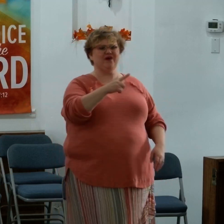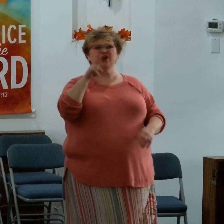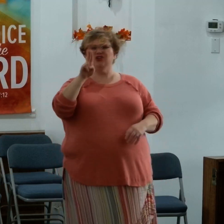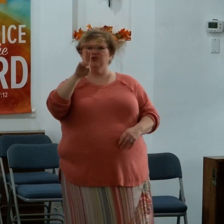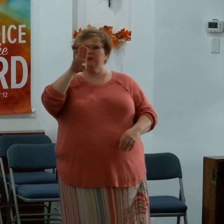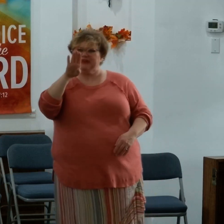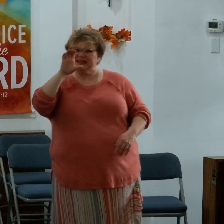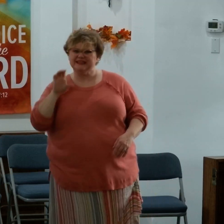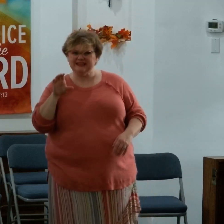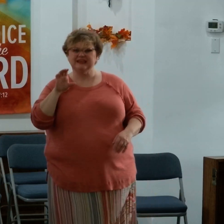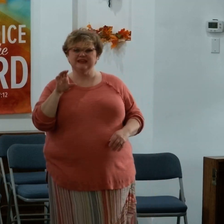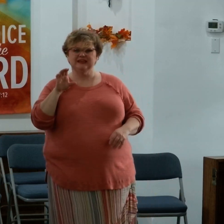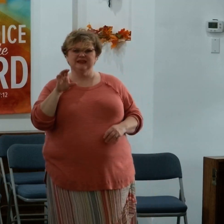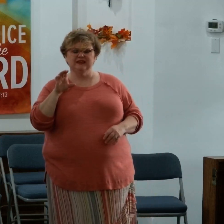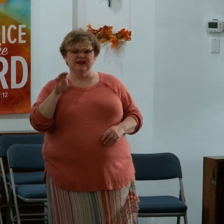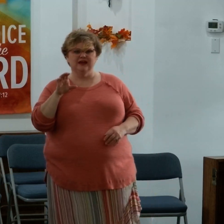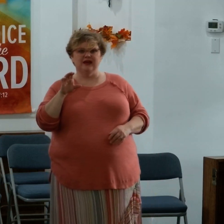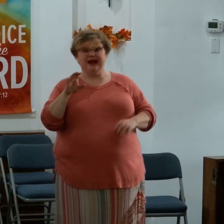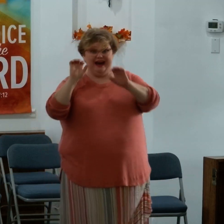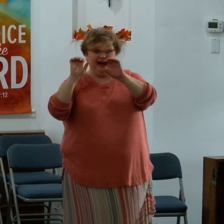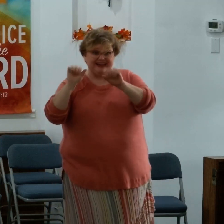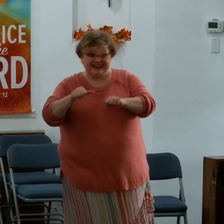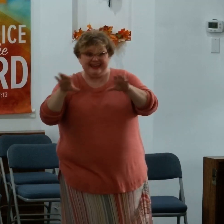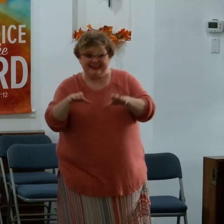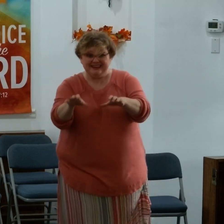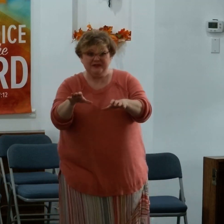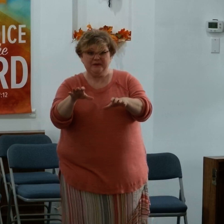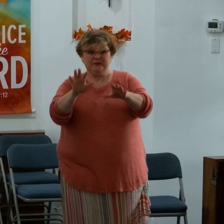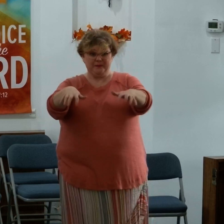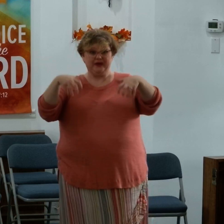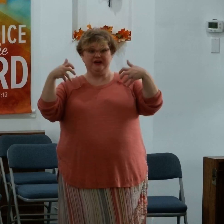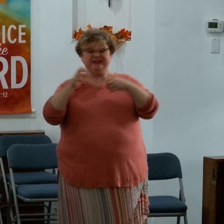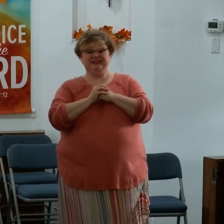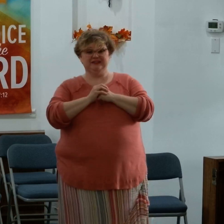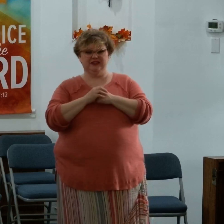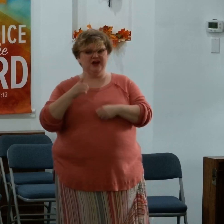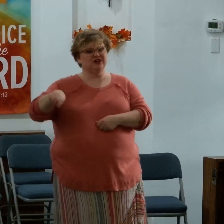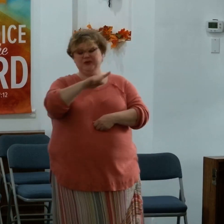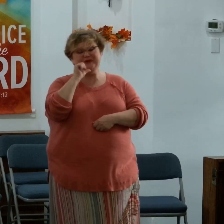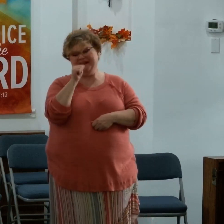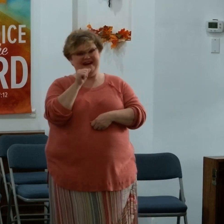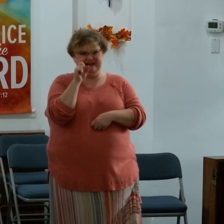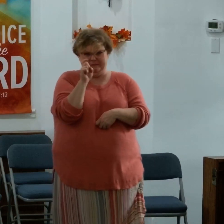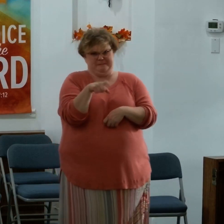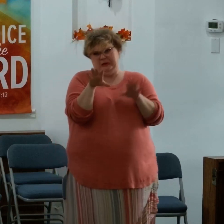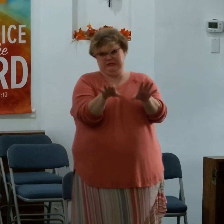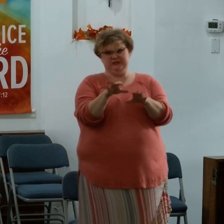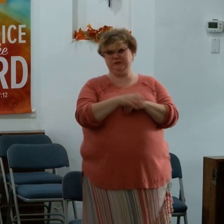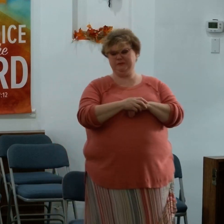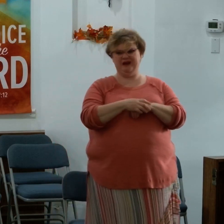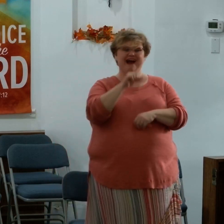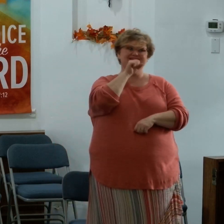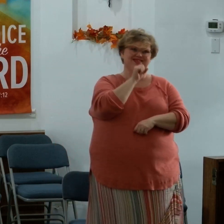Baptist Church is, you are a get-to congregation. You really are not a got-to congregation. I love